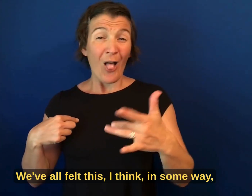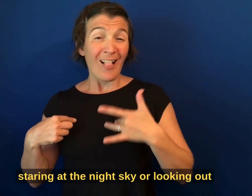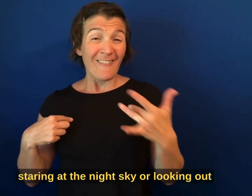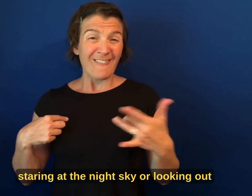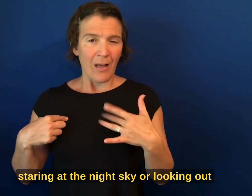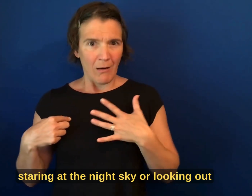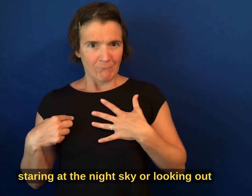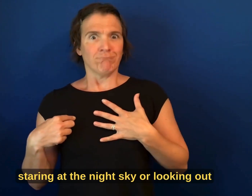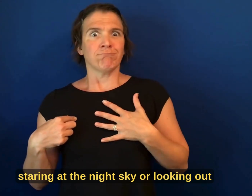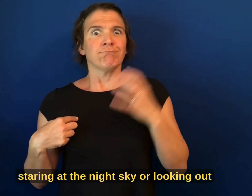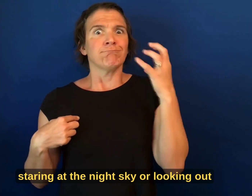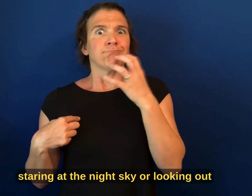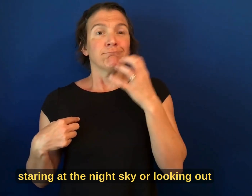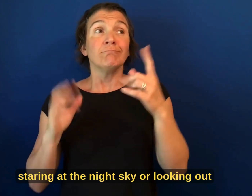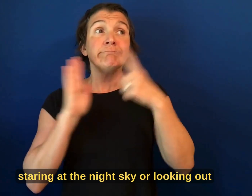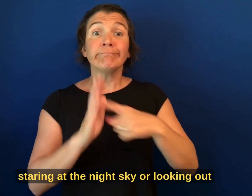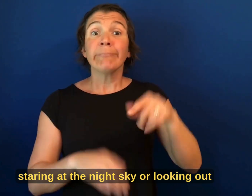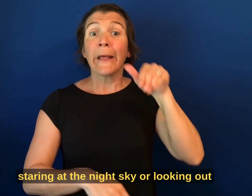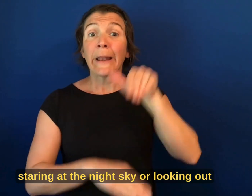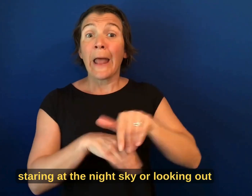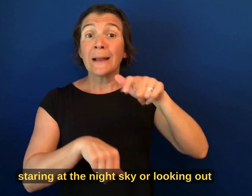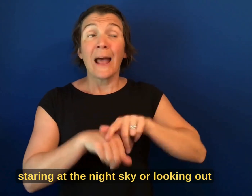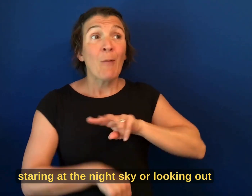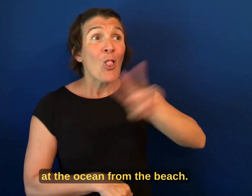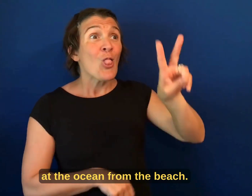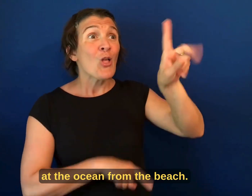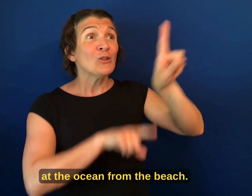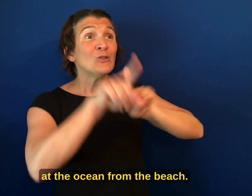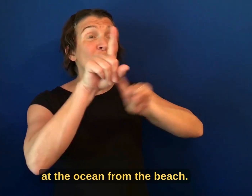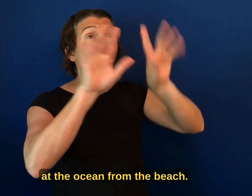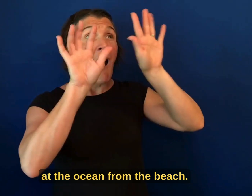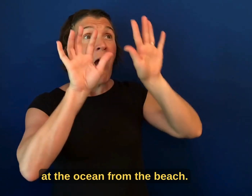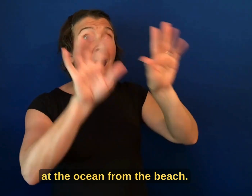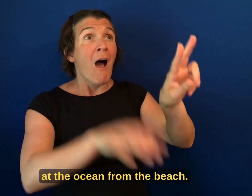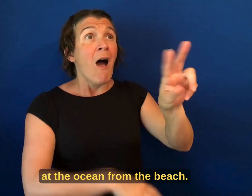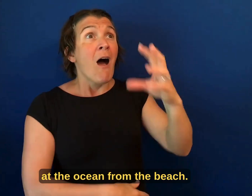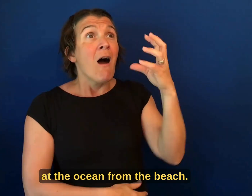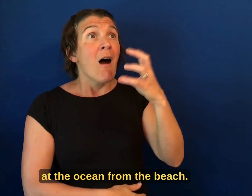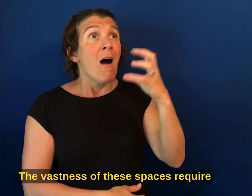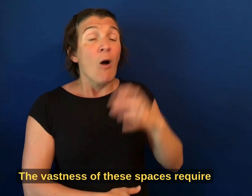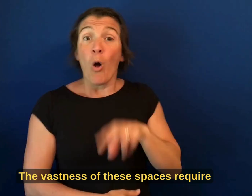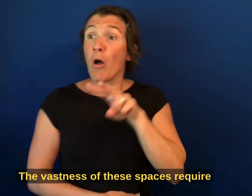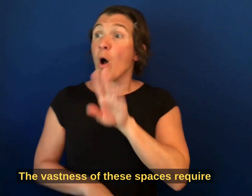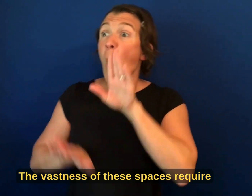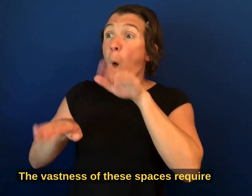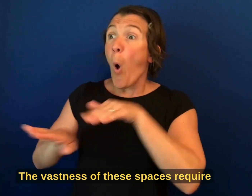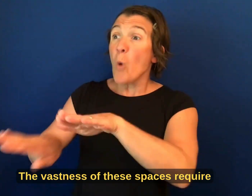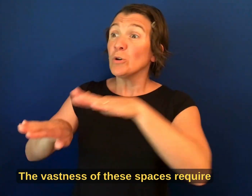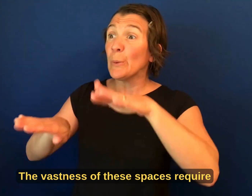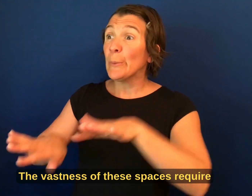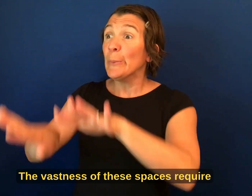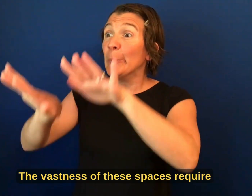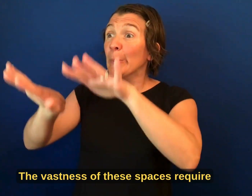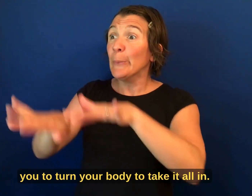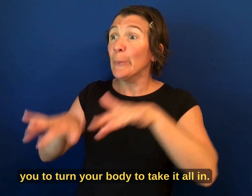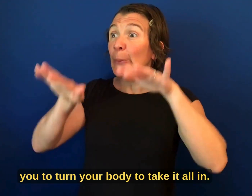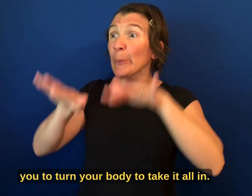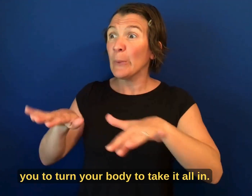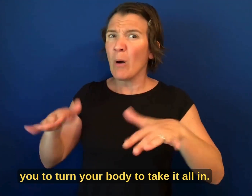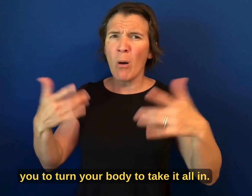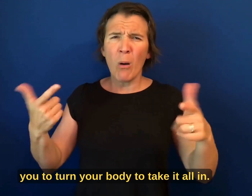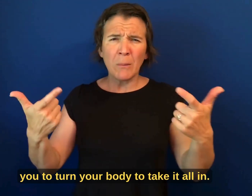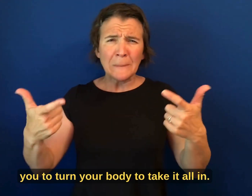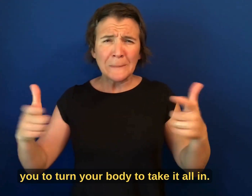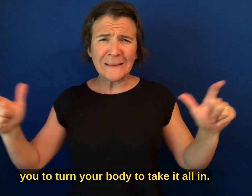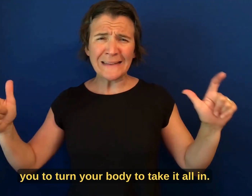some way, staring at the night sky or looking out at the ocean from the beach. The vastness of these spaces